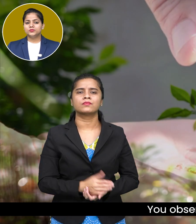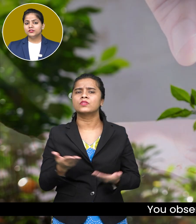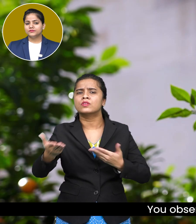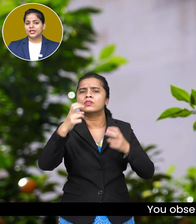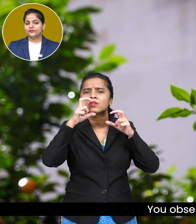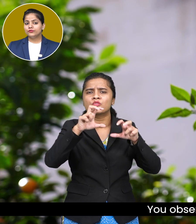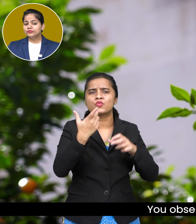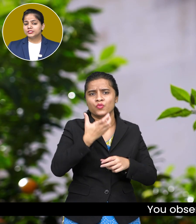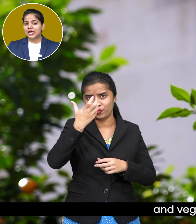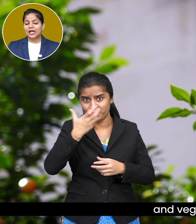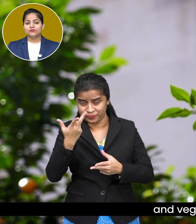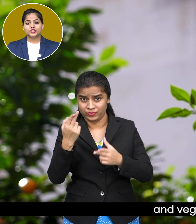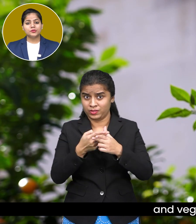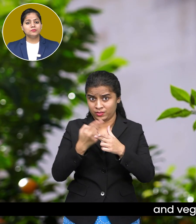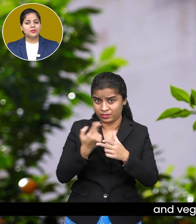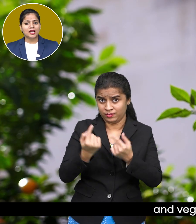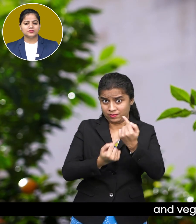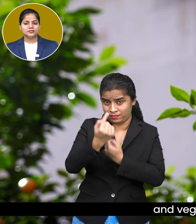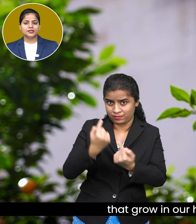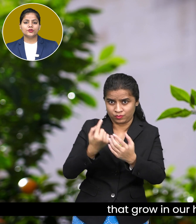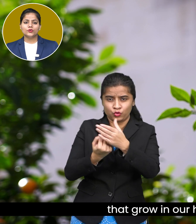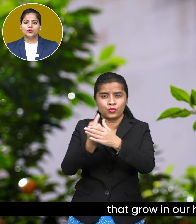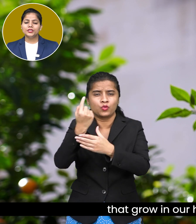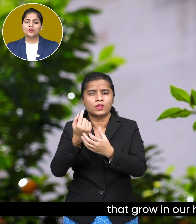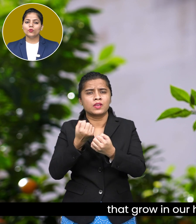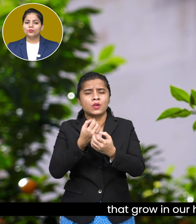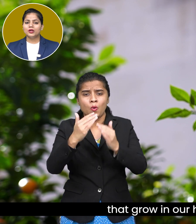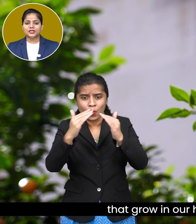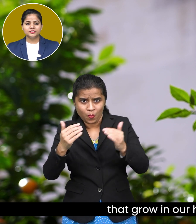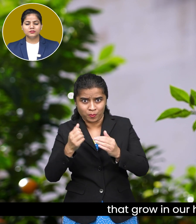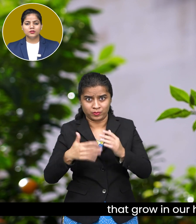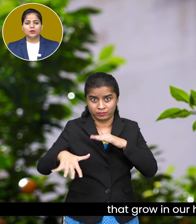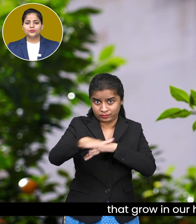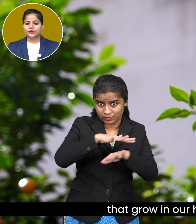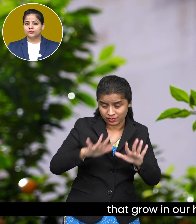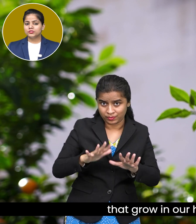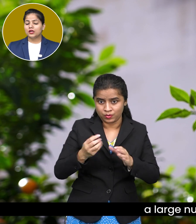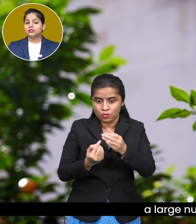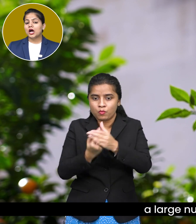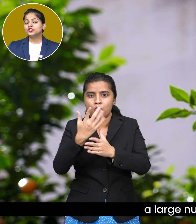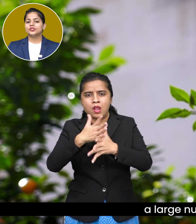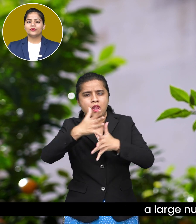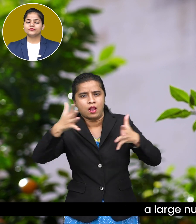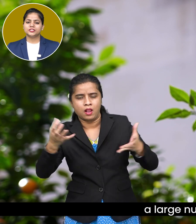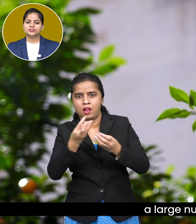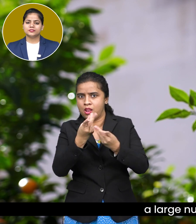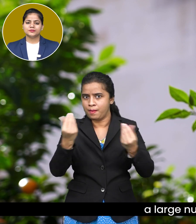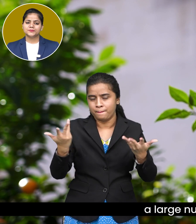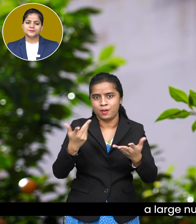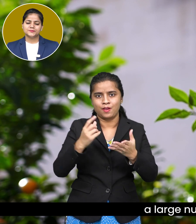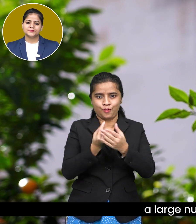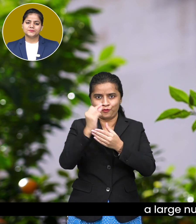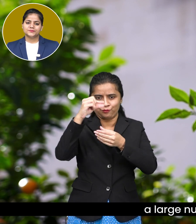You observe that fruits and vegetable plants that grow in our home garden produce a large number of